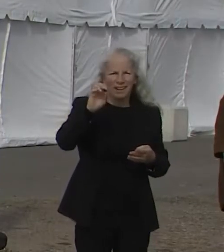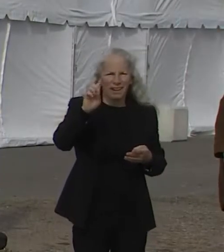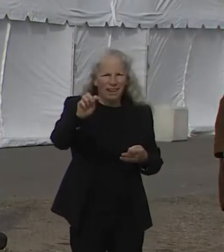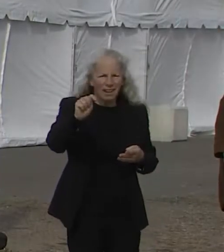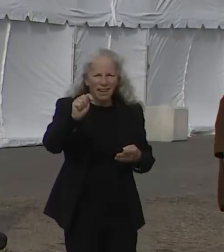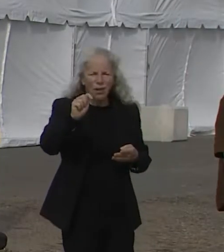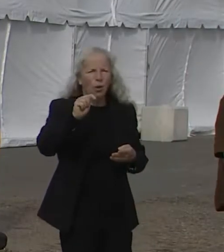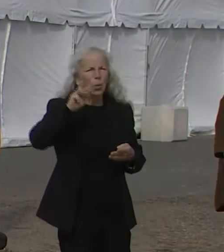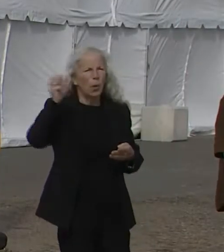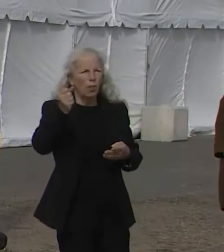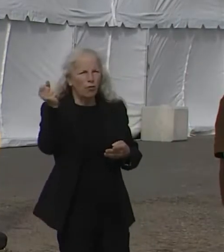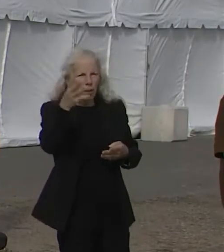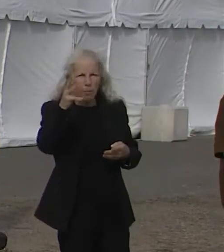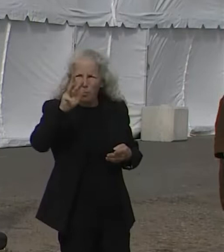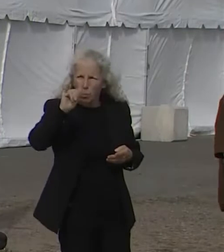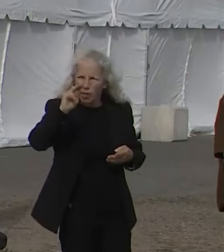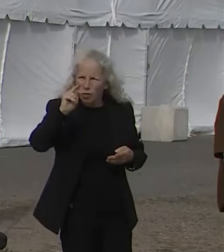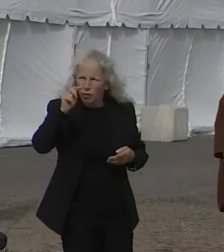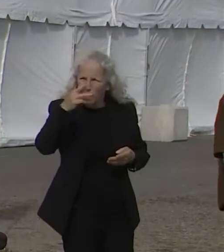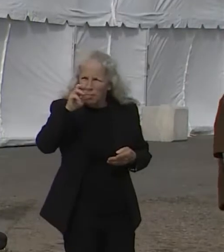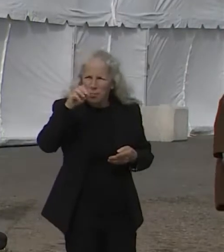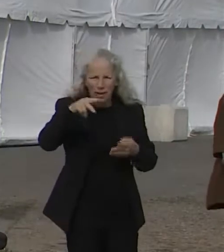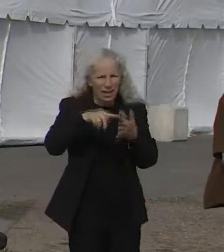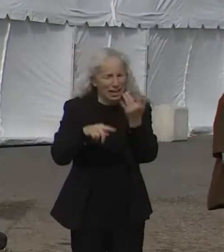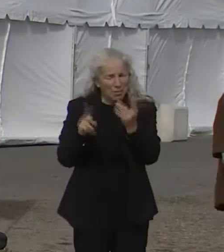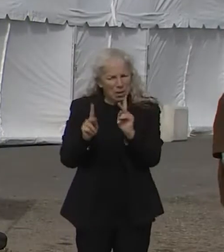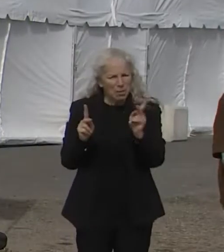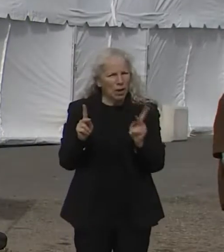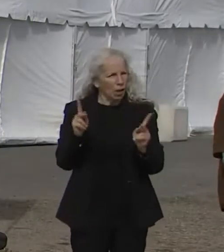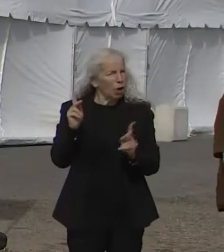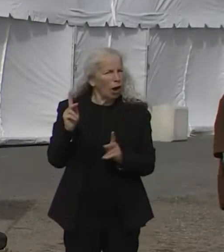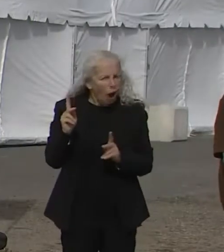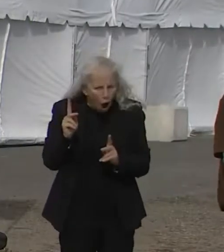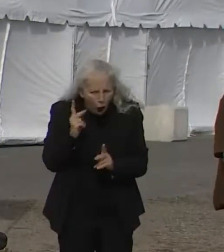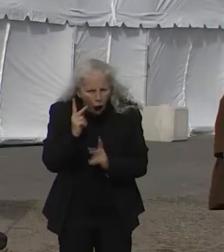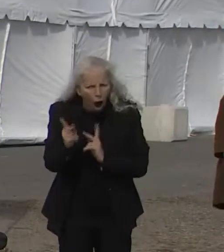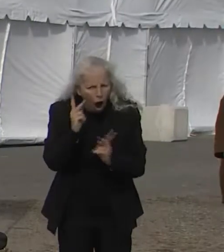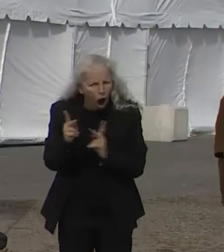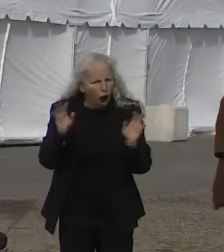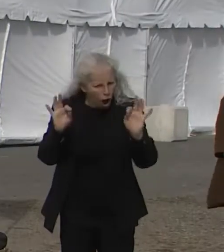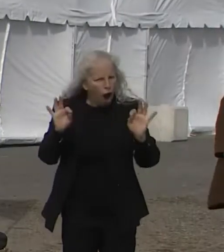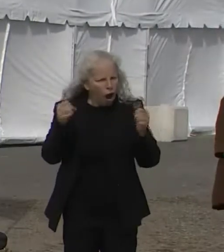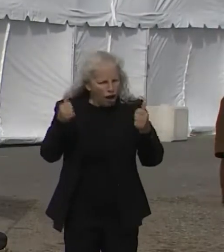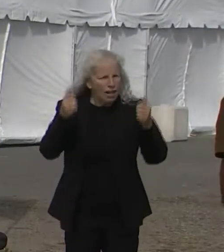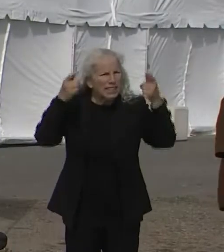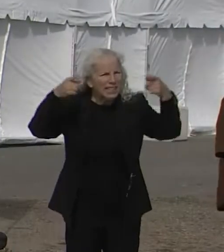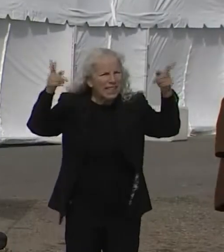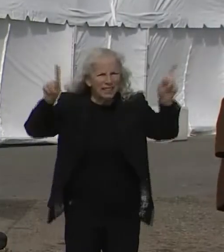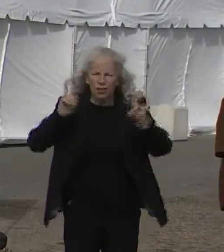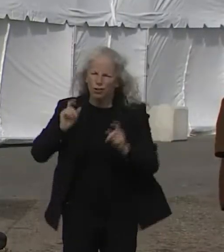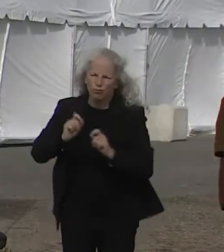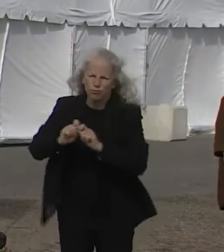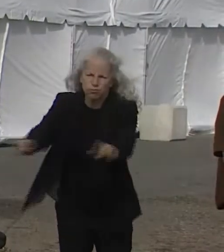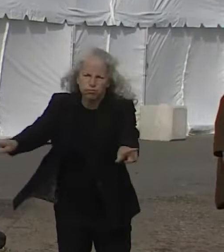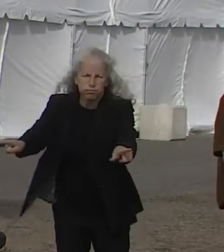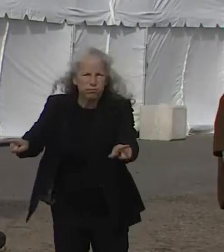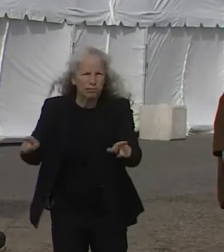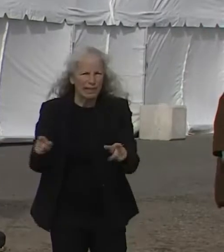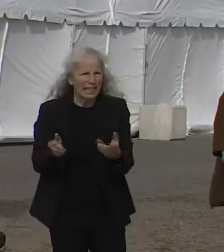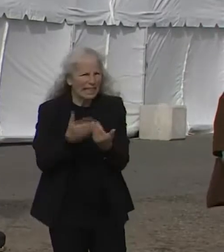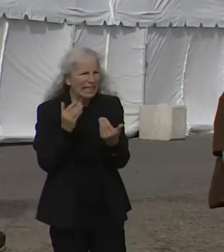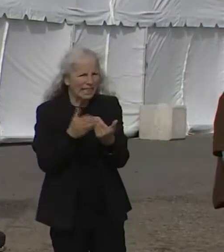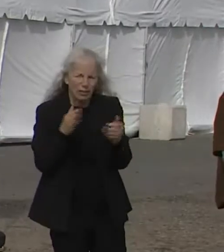officials have all told us that this was a great success, and they felt it was a very effective way to reach their residents with